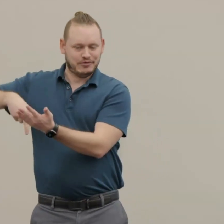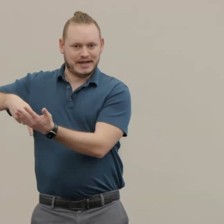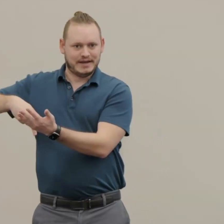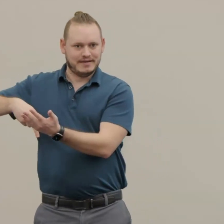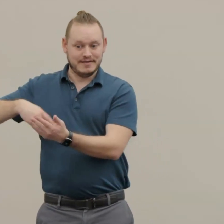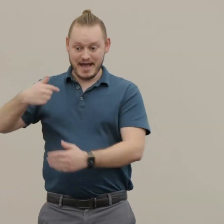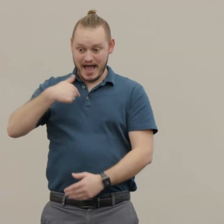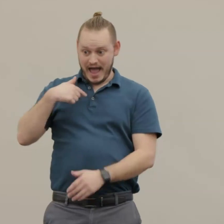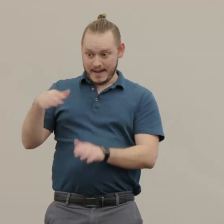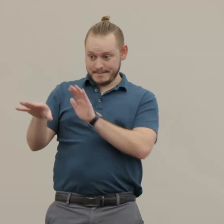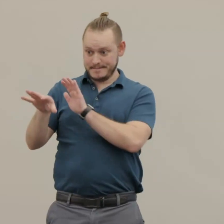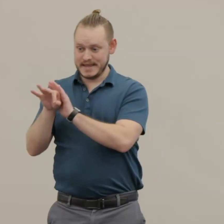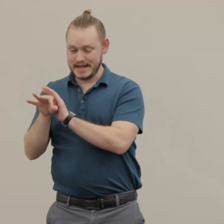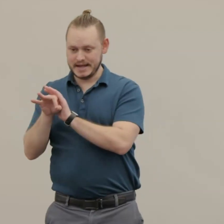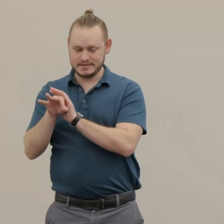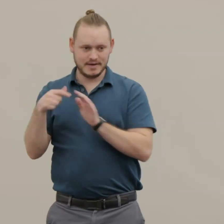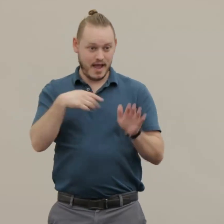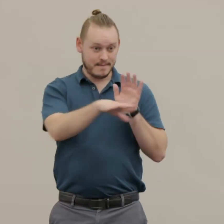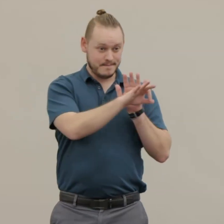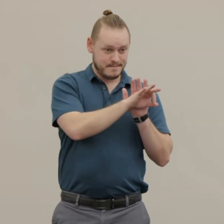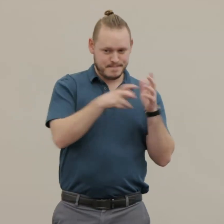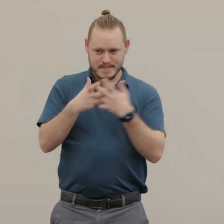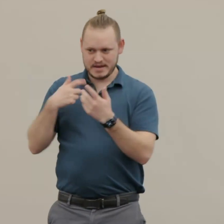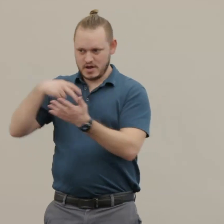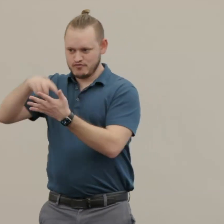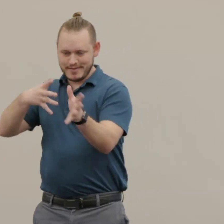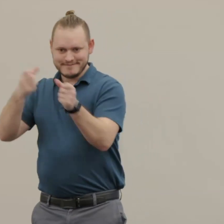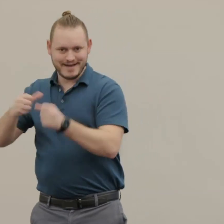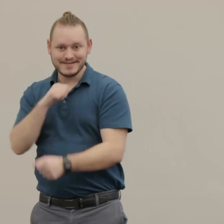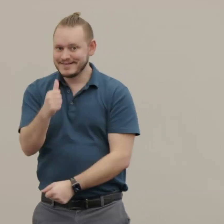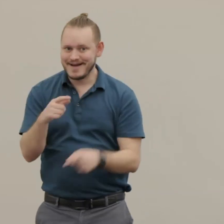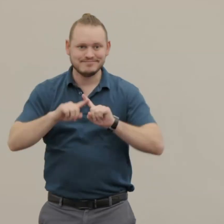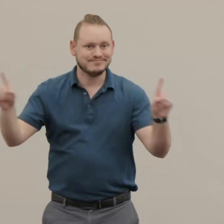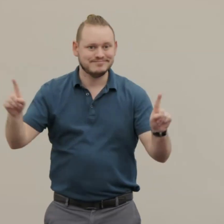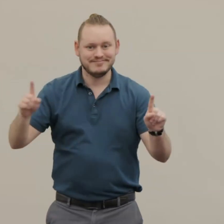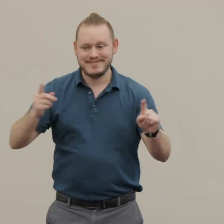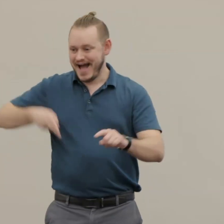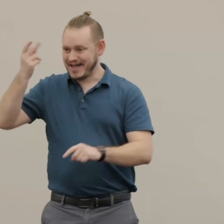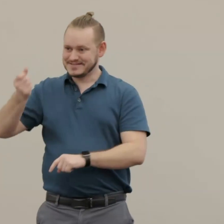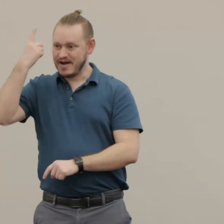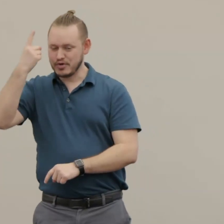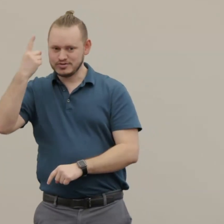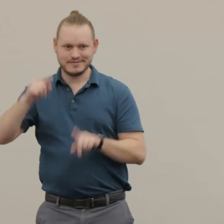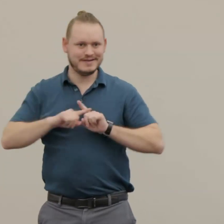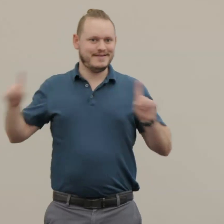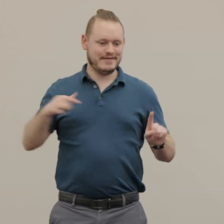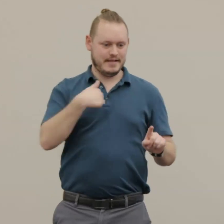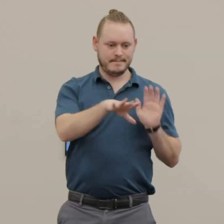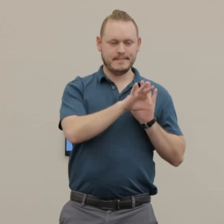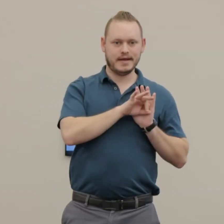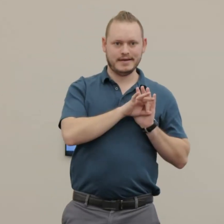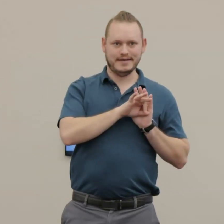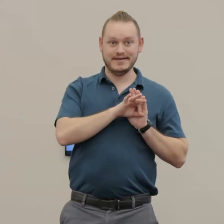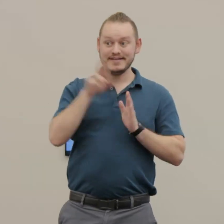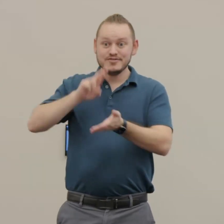picked didn't match with the one that I read the fastest with and had the highest comprehension with. So